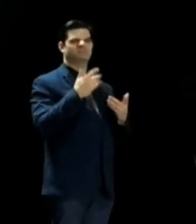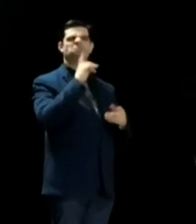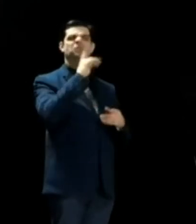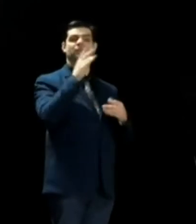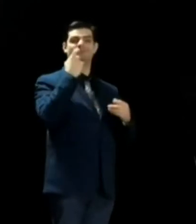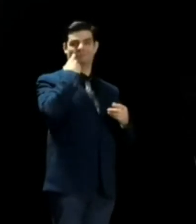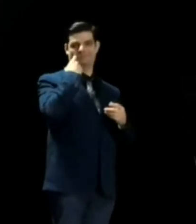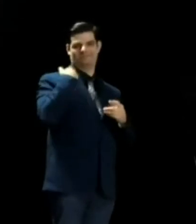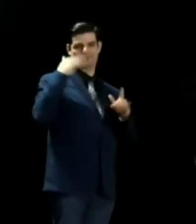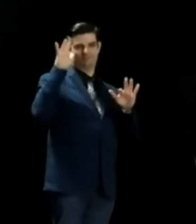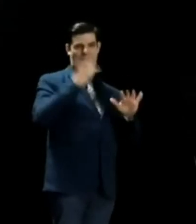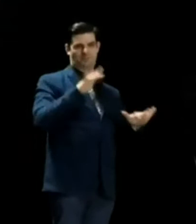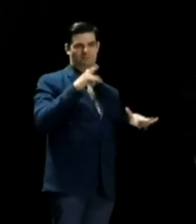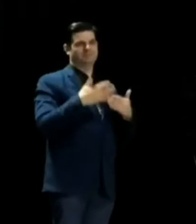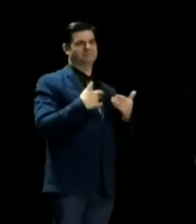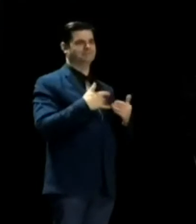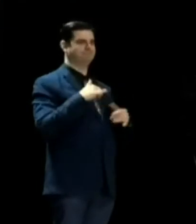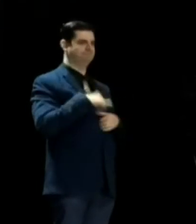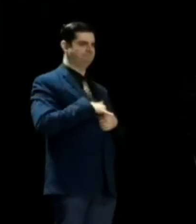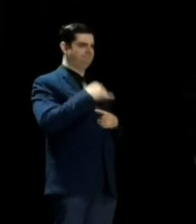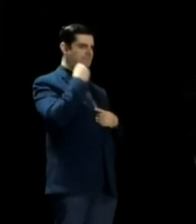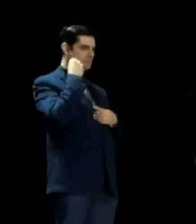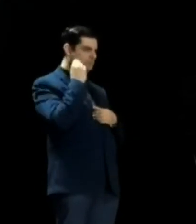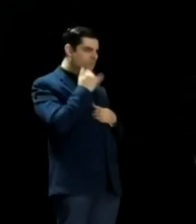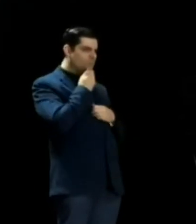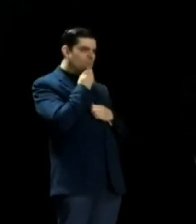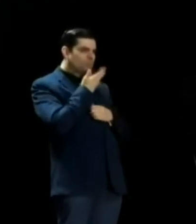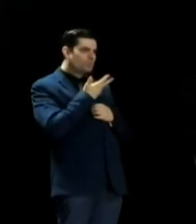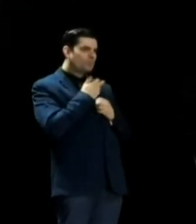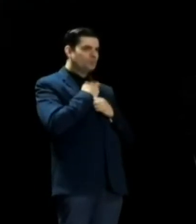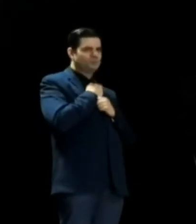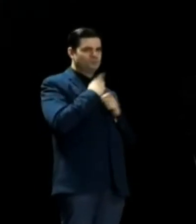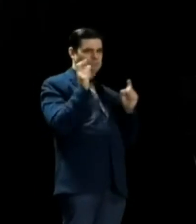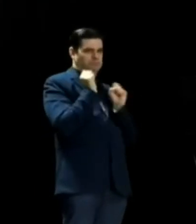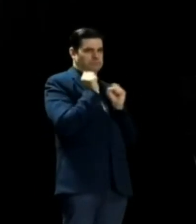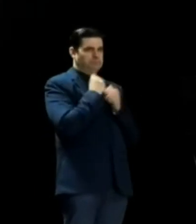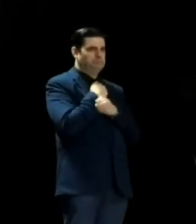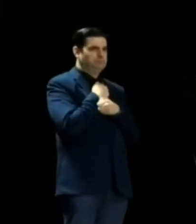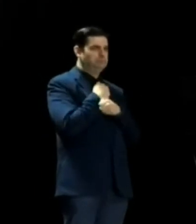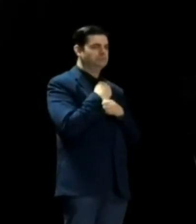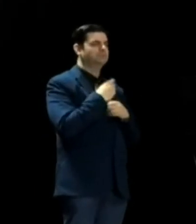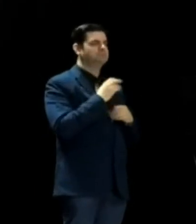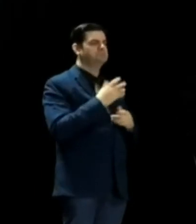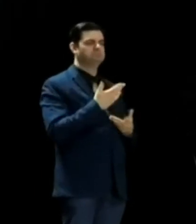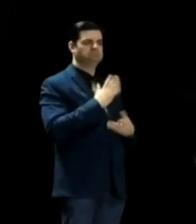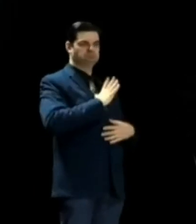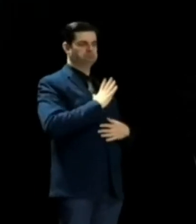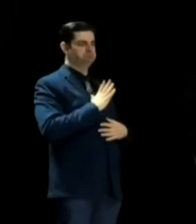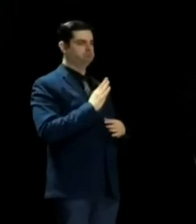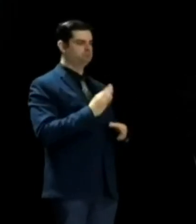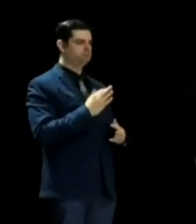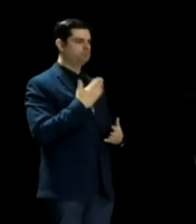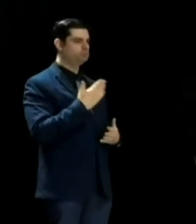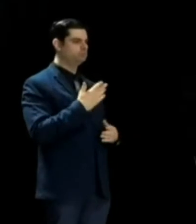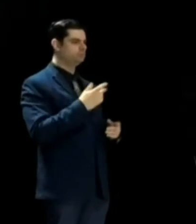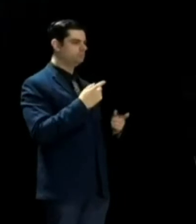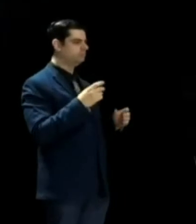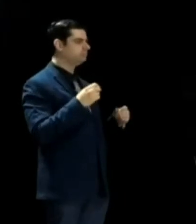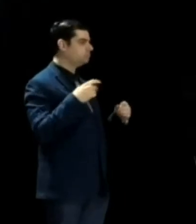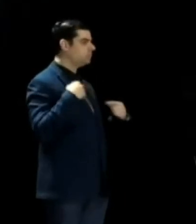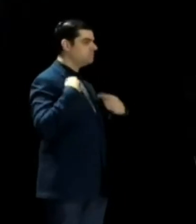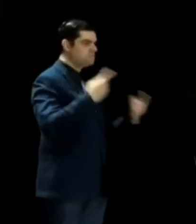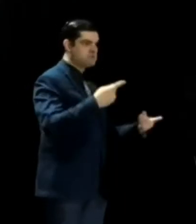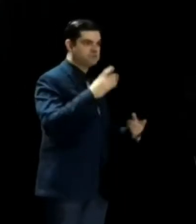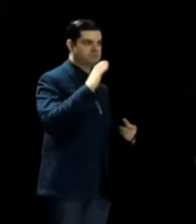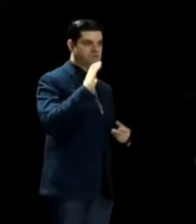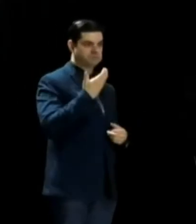that. But again, let's hang tough here. Everything we are doing to drive data now by